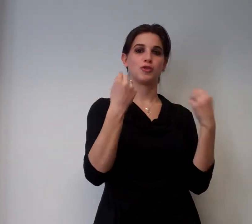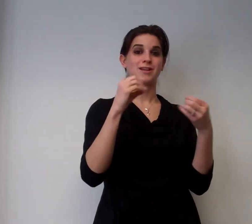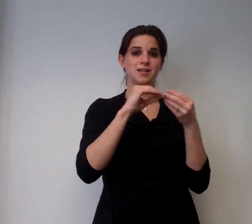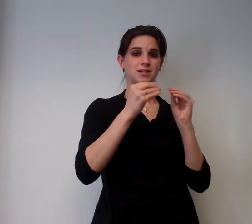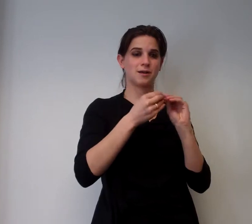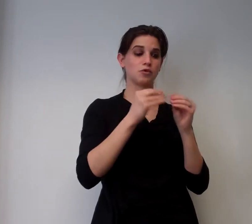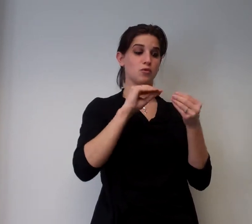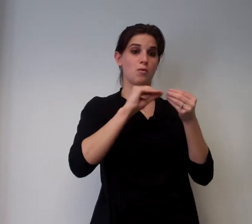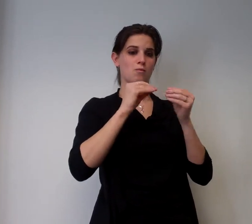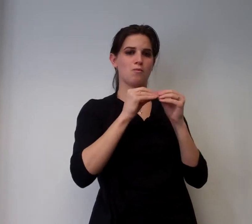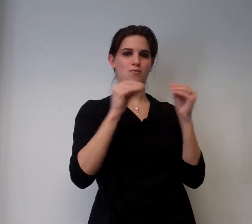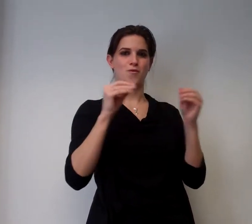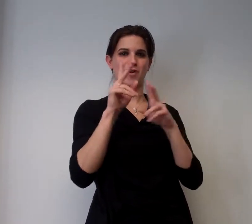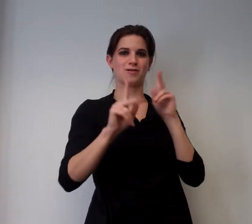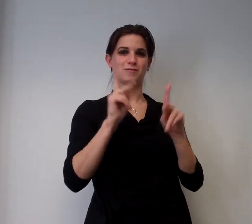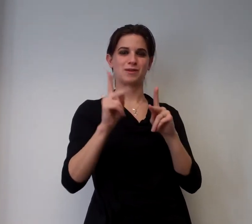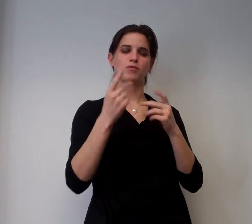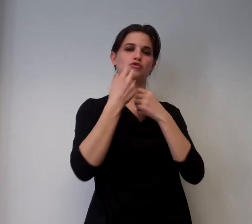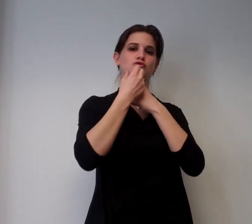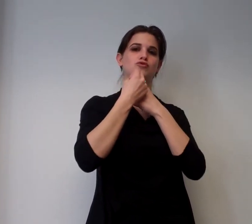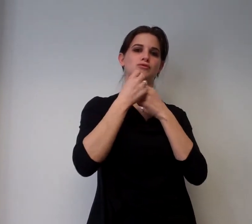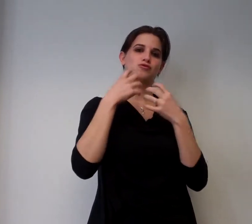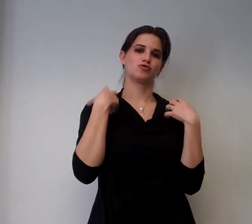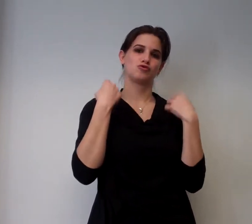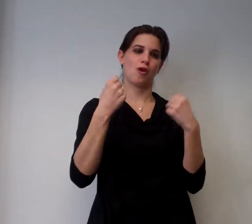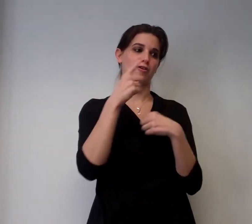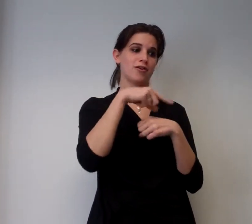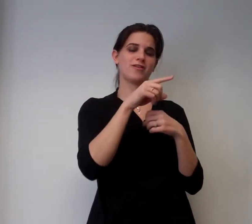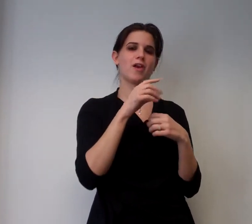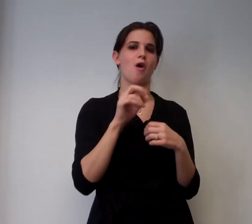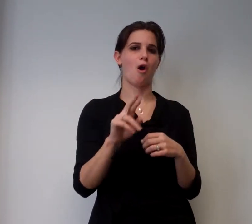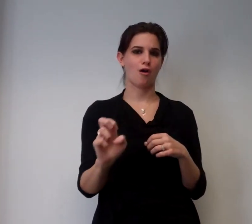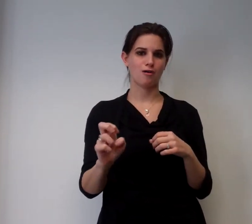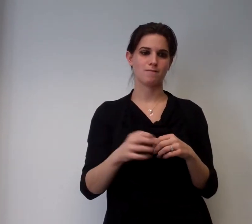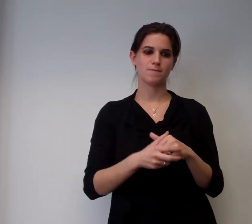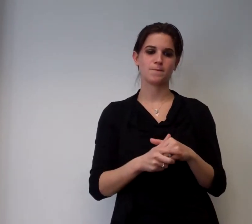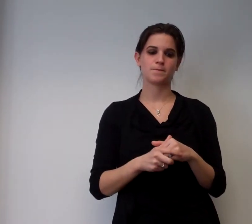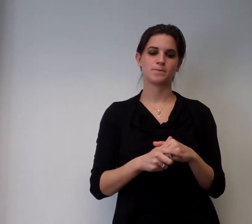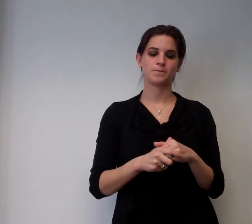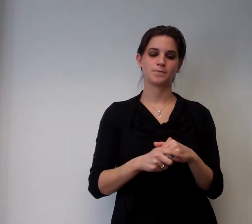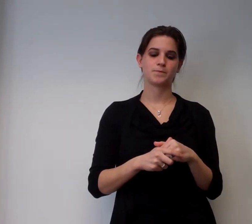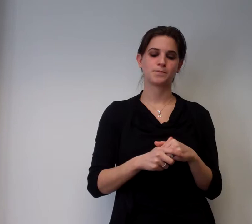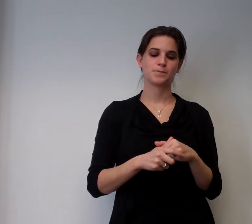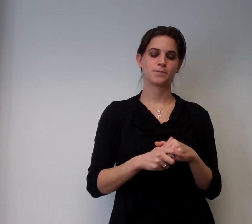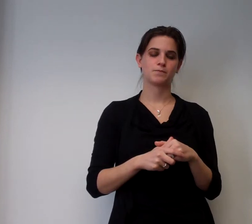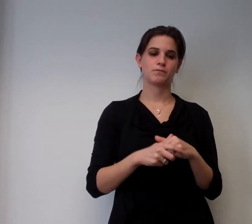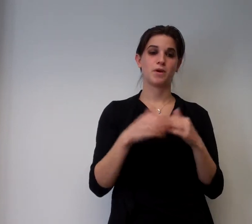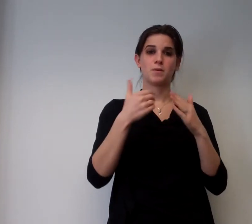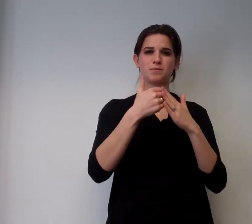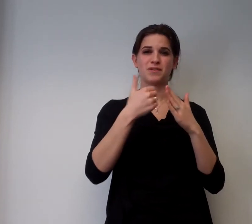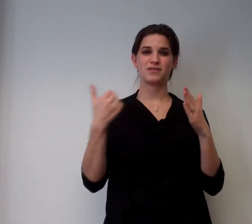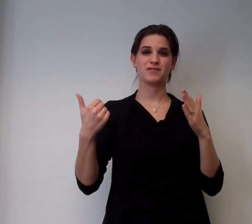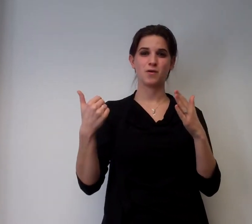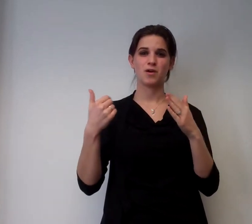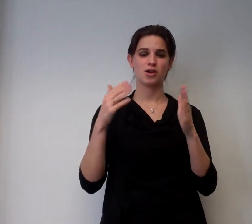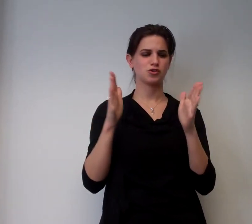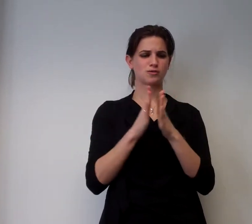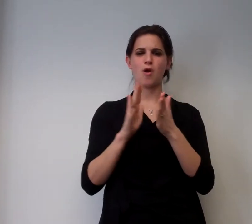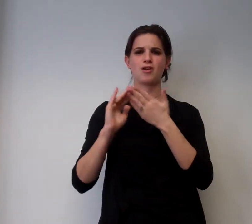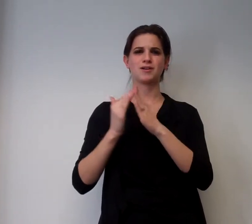in the South, far from one another, they didn't have the power or the strength or the unity that they had once